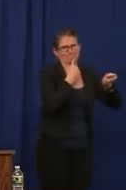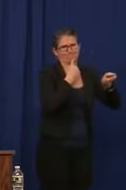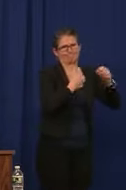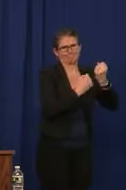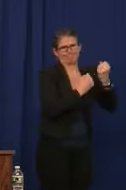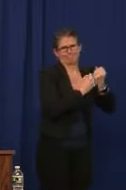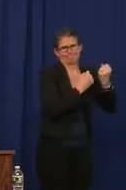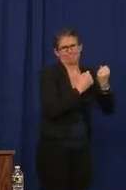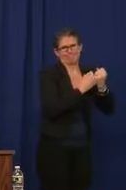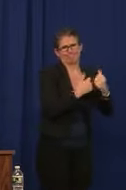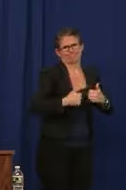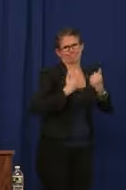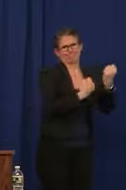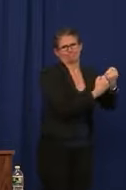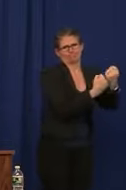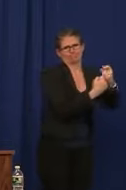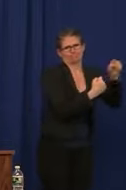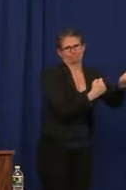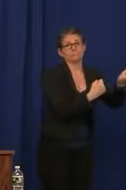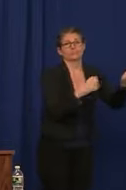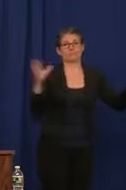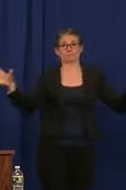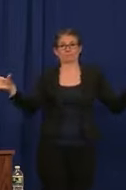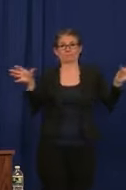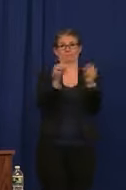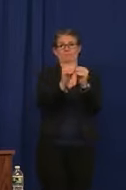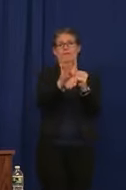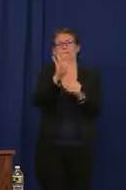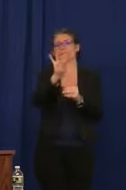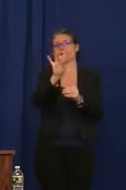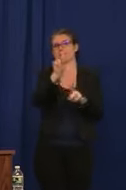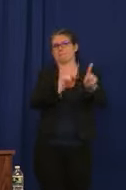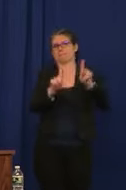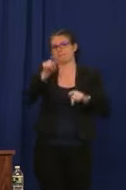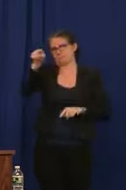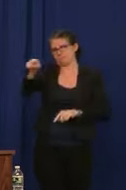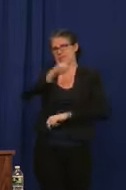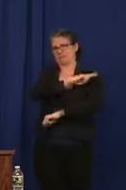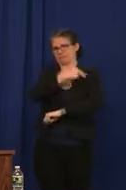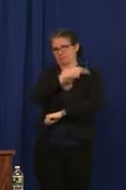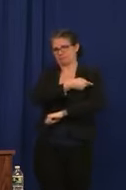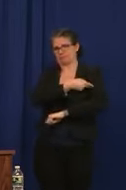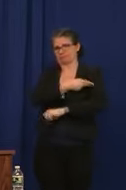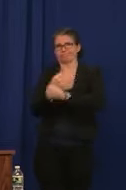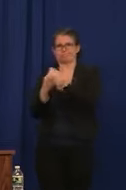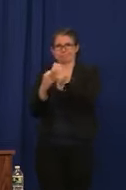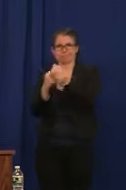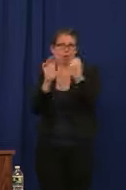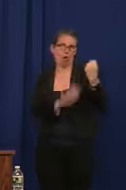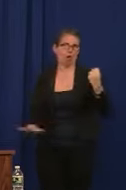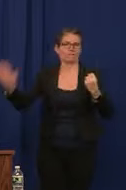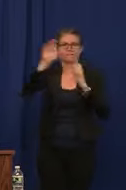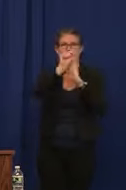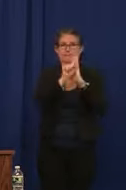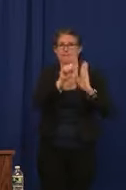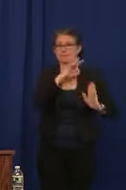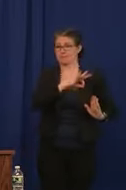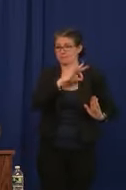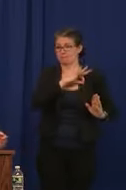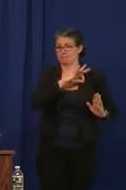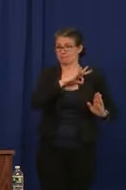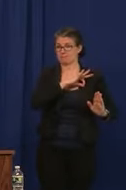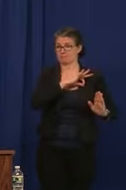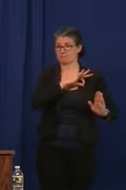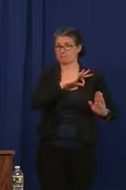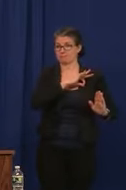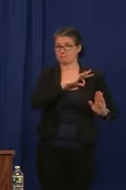of 48 individuals who right now in Maine are hospitalized because of COVID-19. That's a